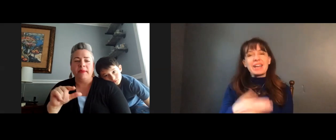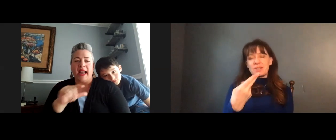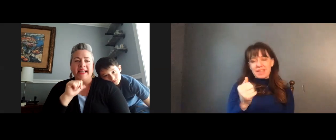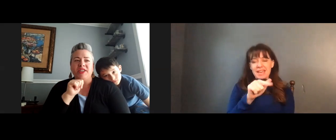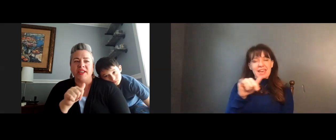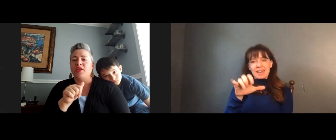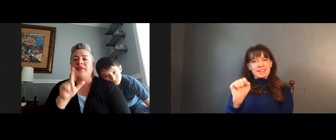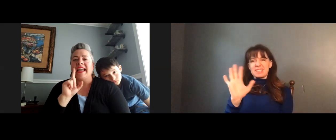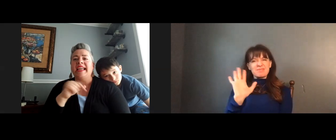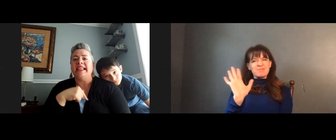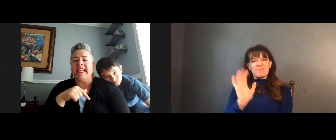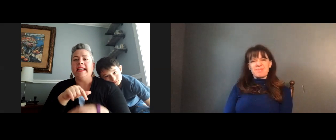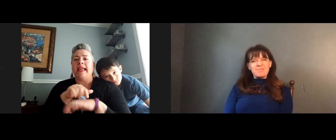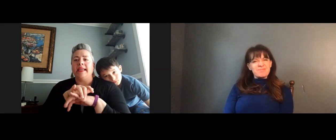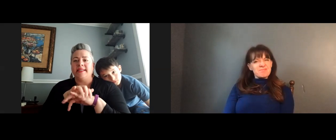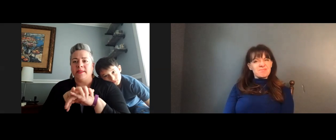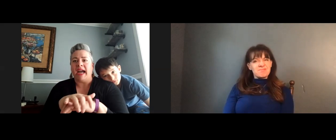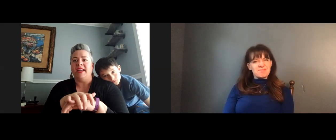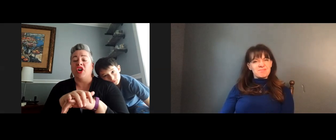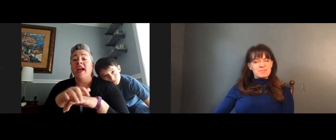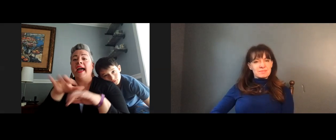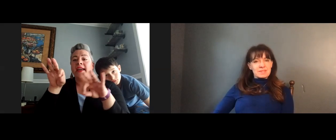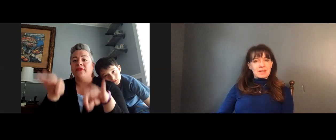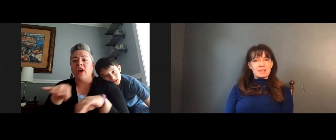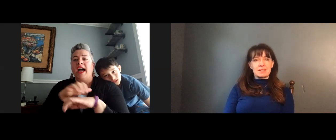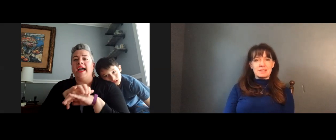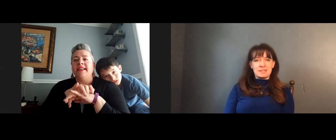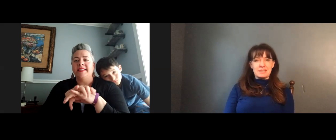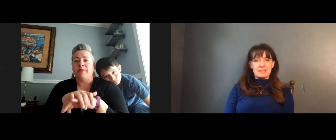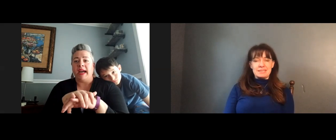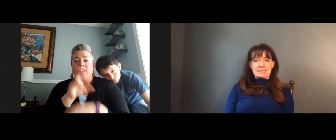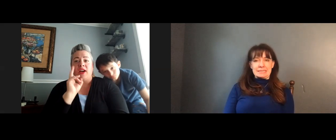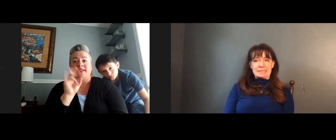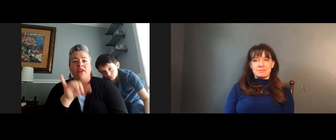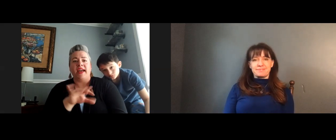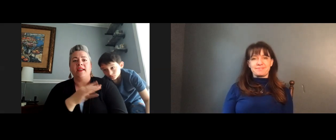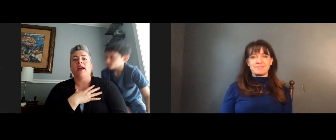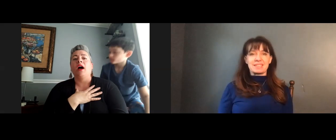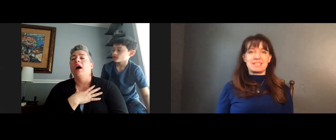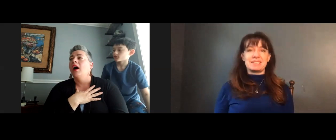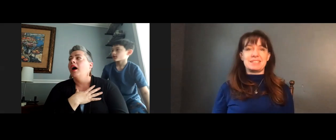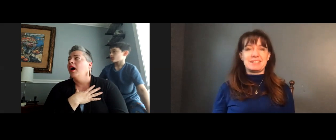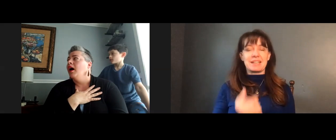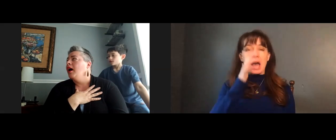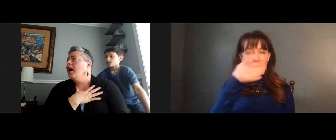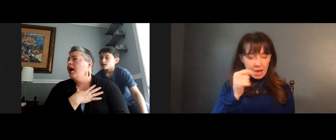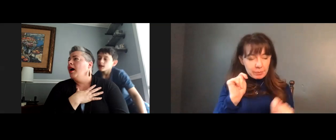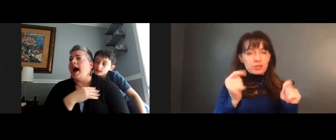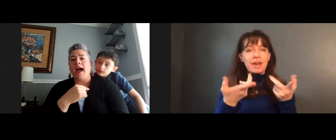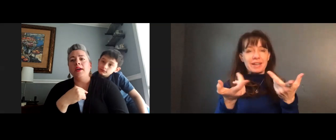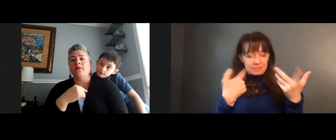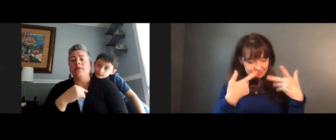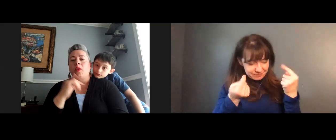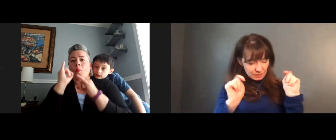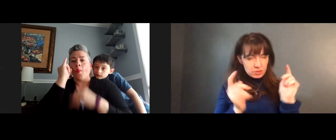but i just don't think i can eat a spider a fried spider i saw that and i was like i